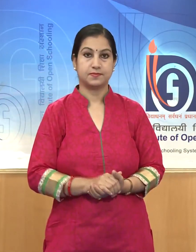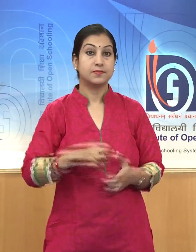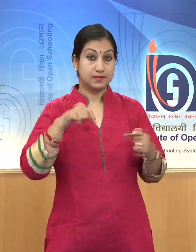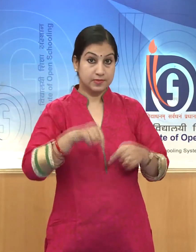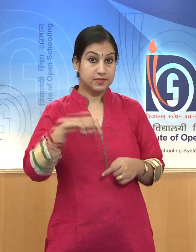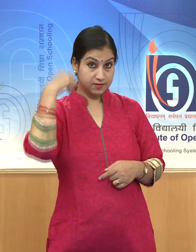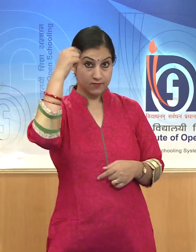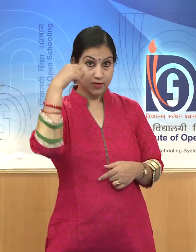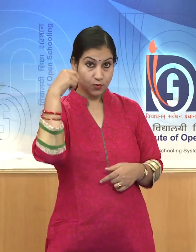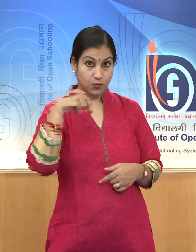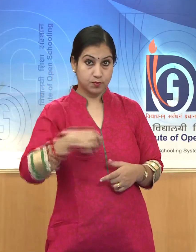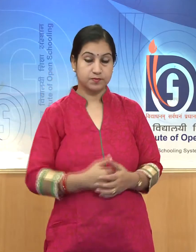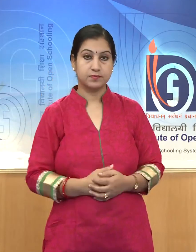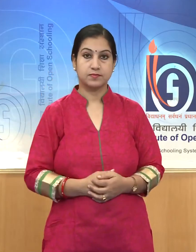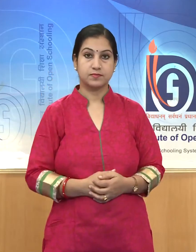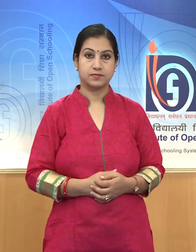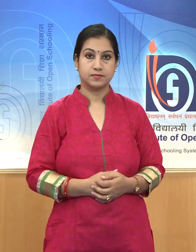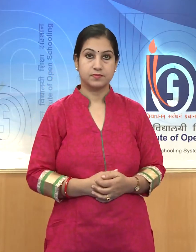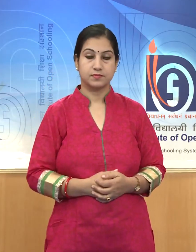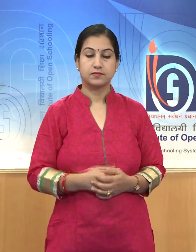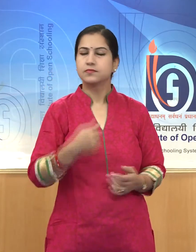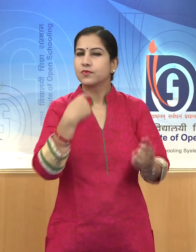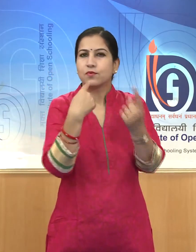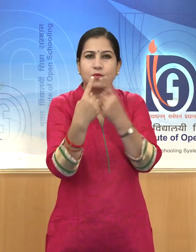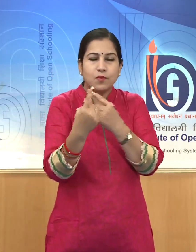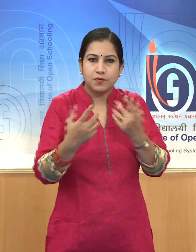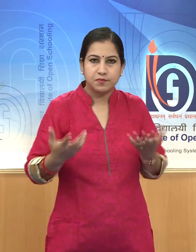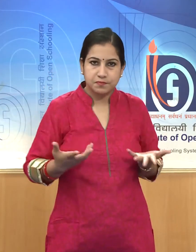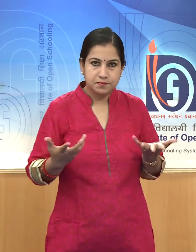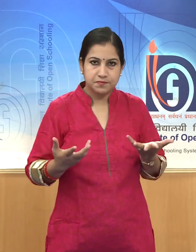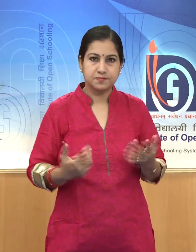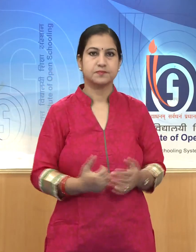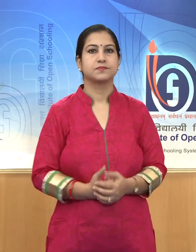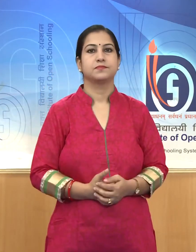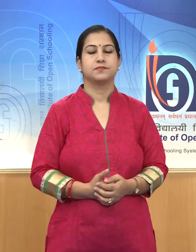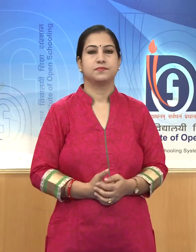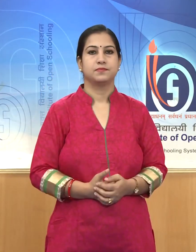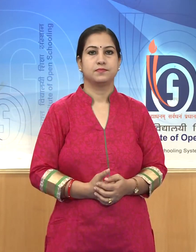In this video, we are going to talk about